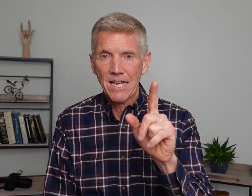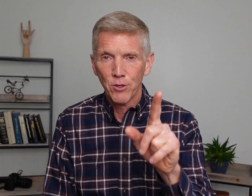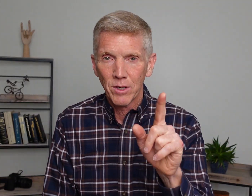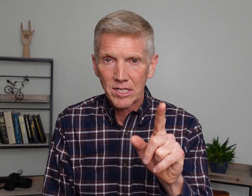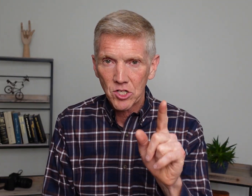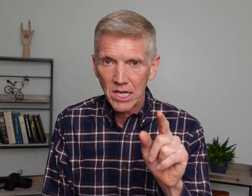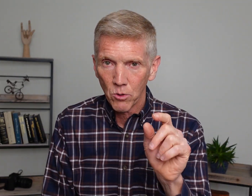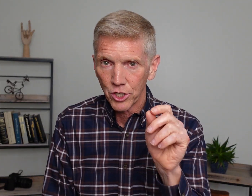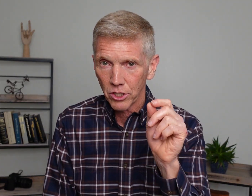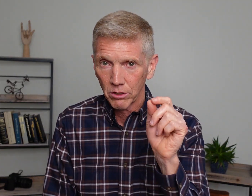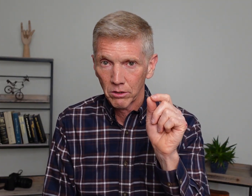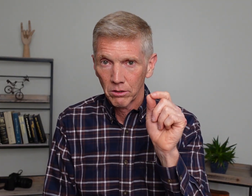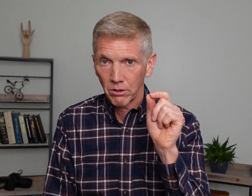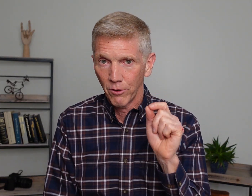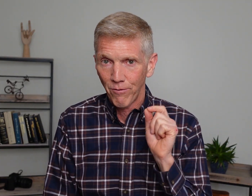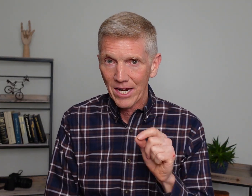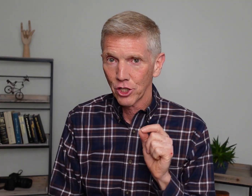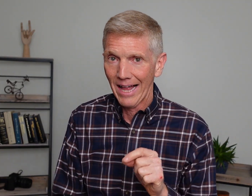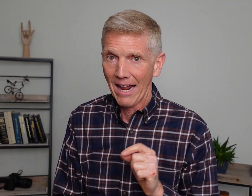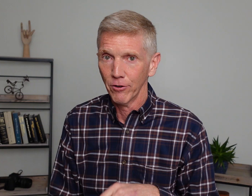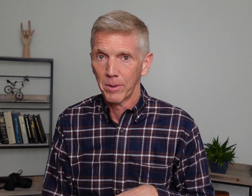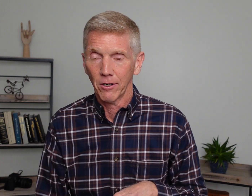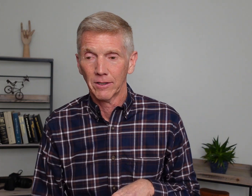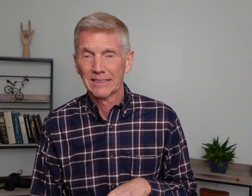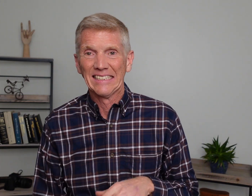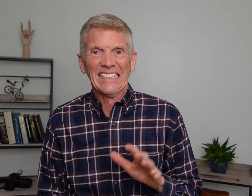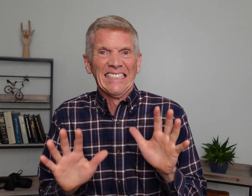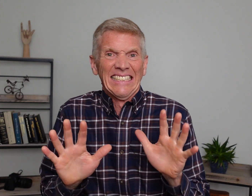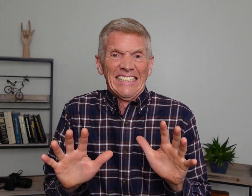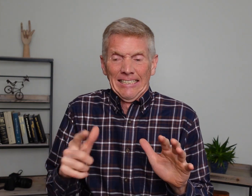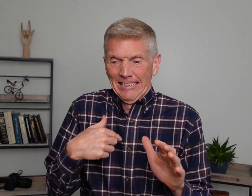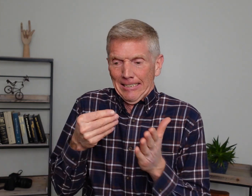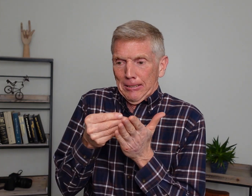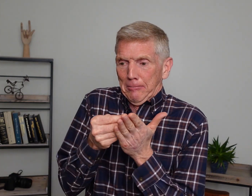you can distinguish the facial adverb here.